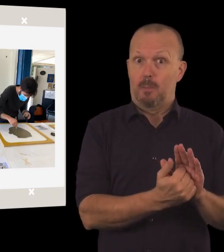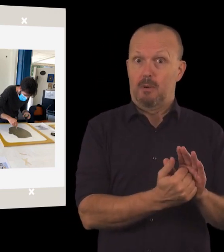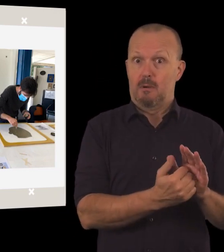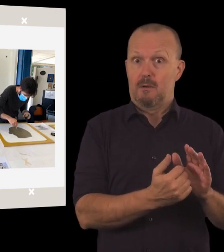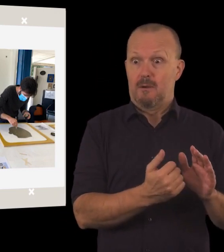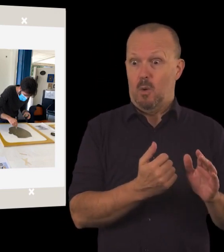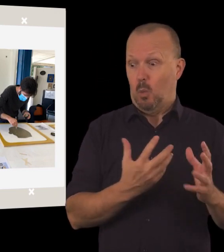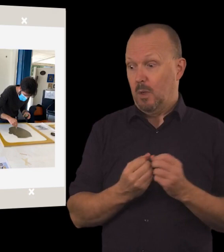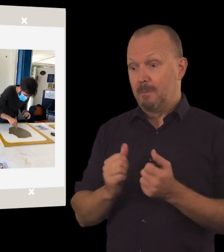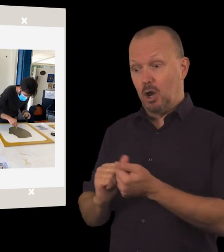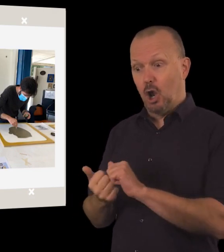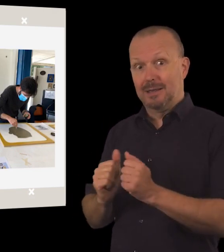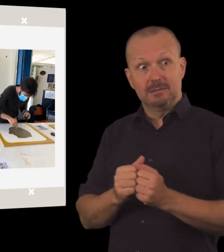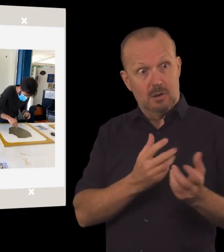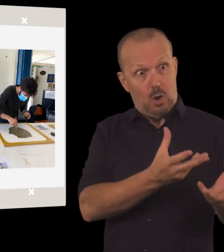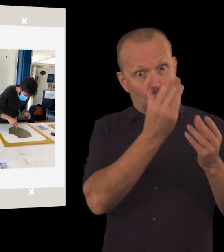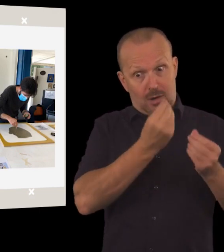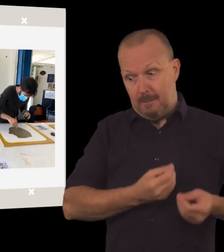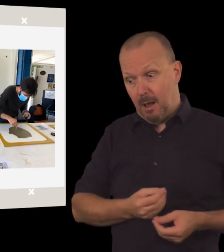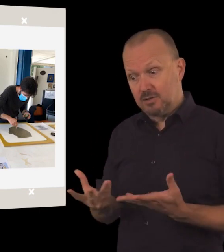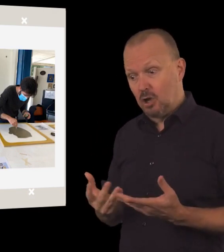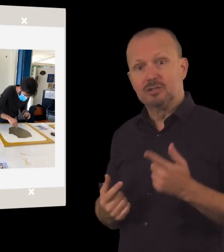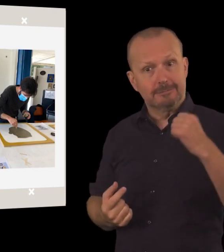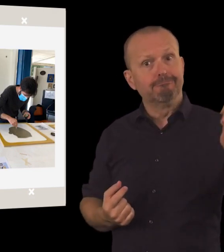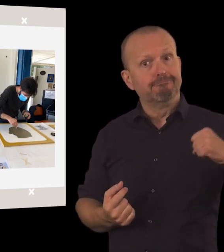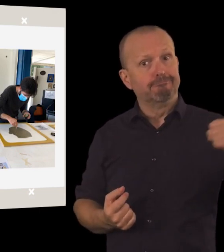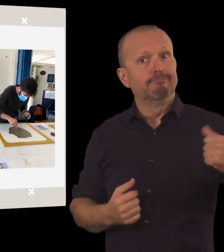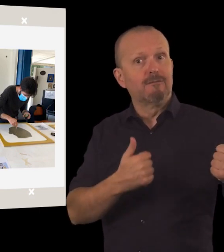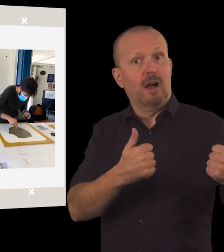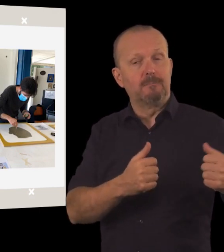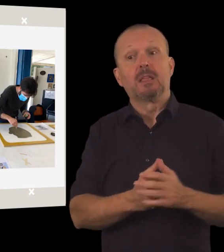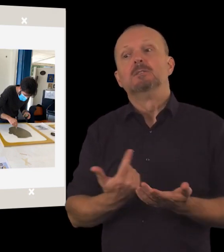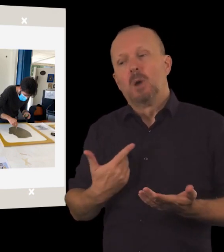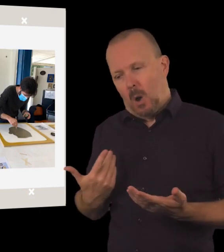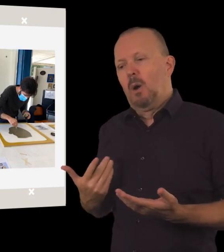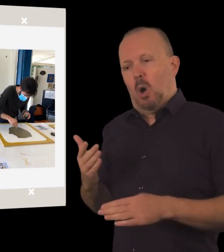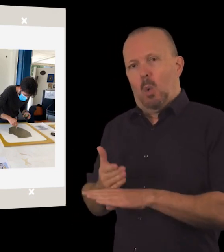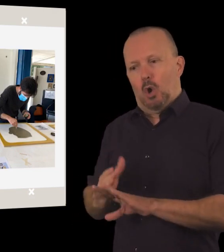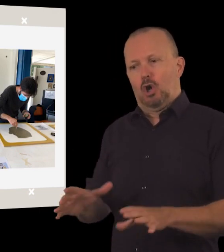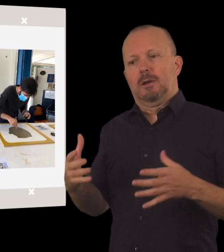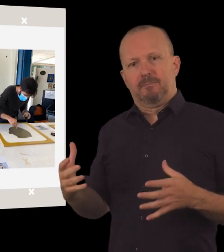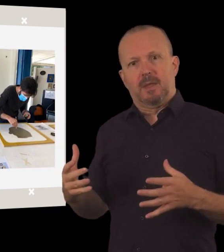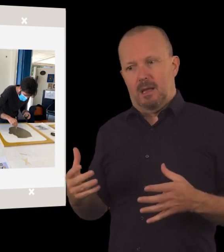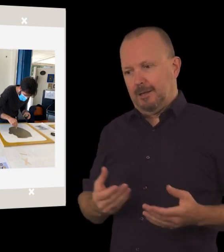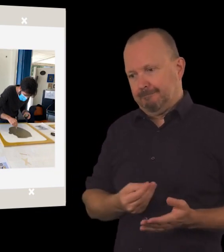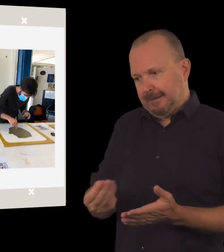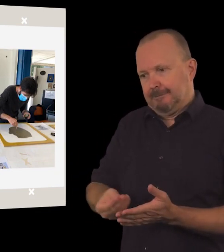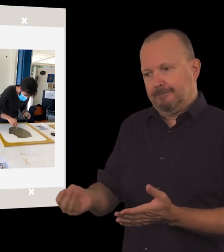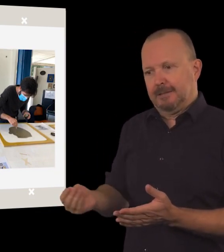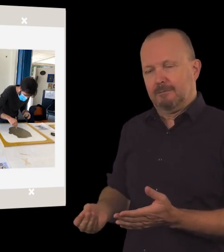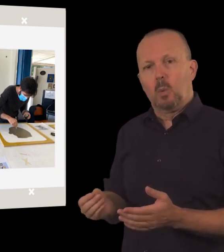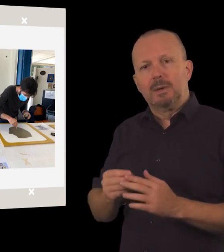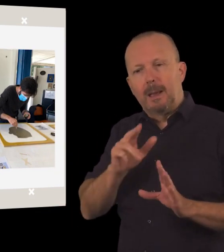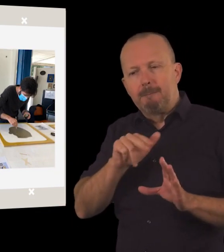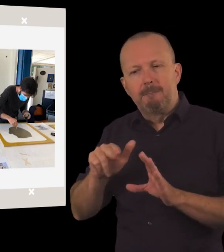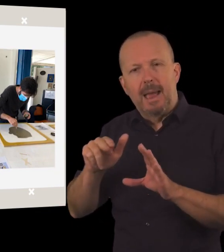I led. And everyone had an awesome time. Everyone got real stuck in, was really concentrated, and the results of what everyone created